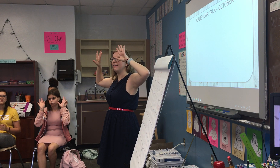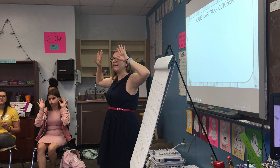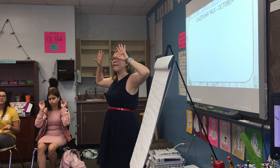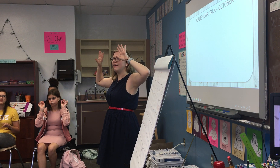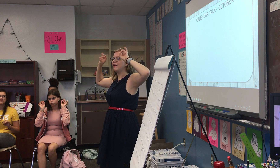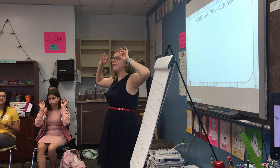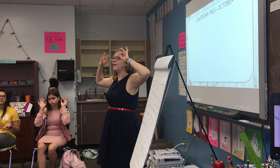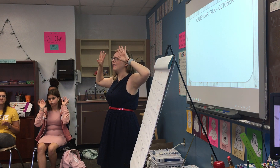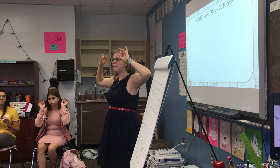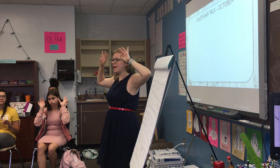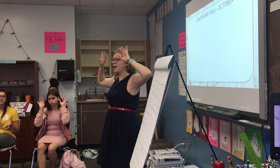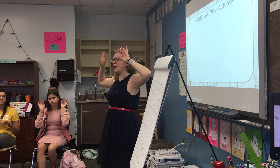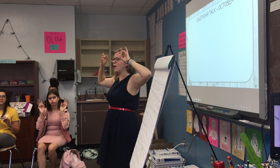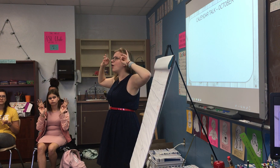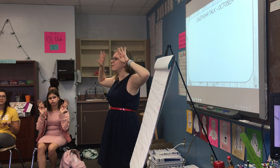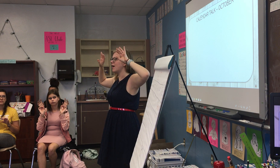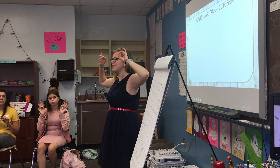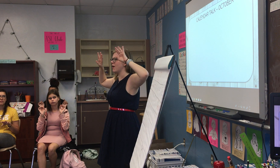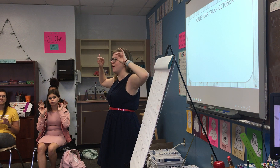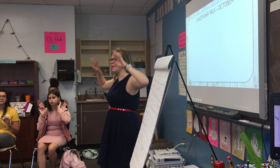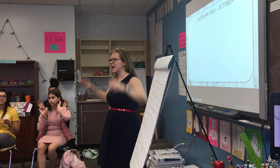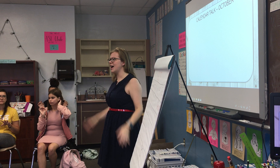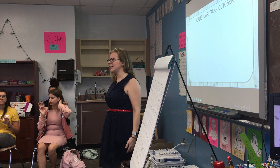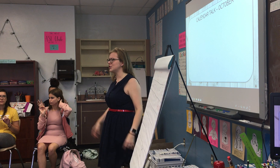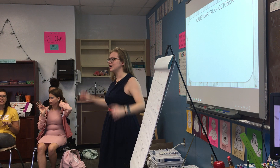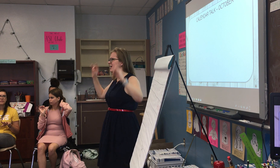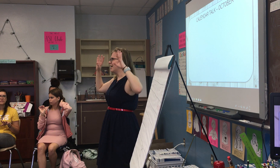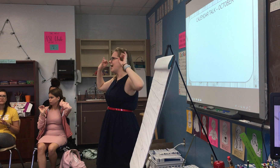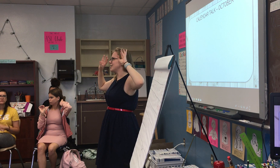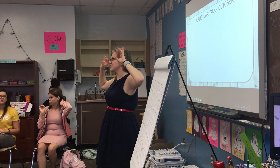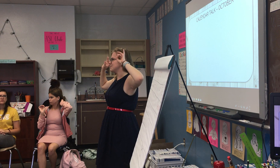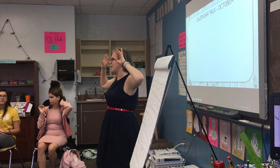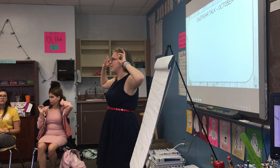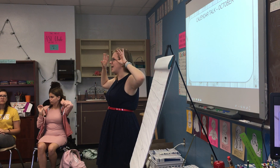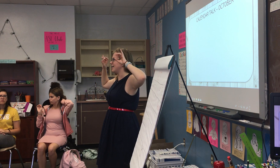Volleyball. Oh, volleyball. Oh my gosh. I just in my mind.